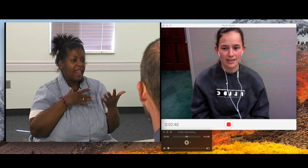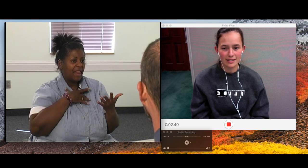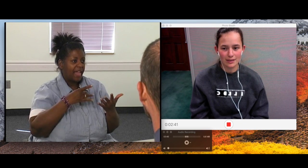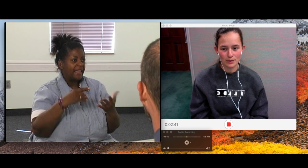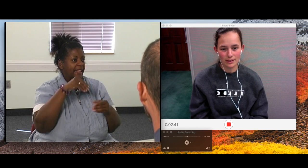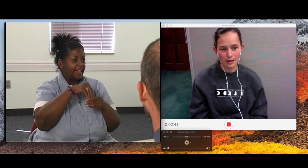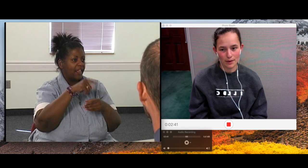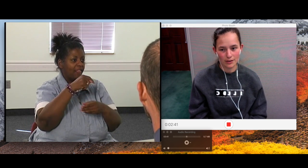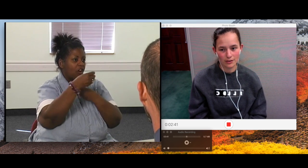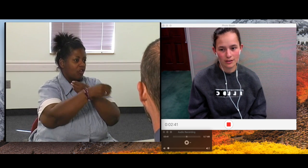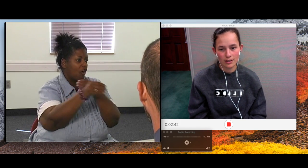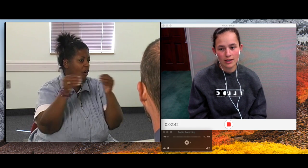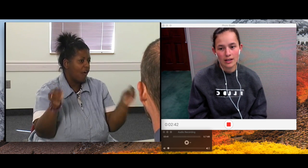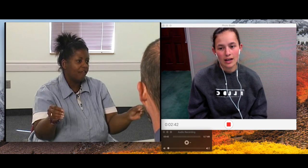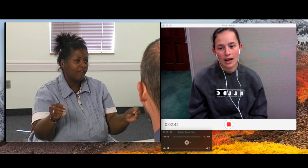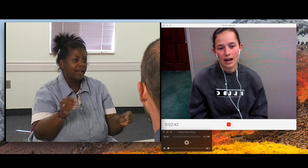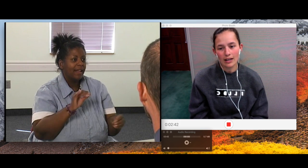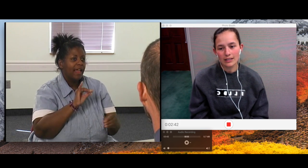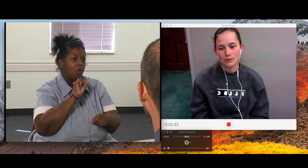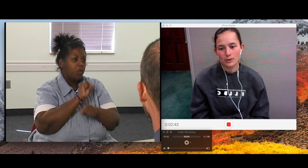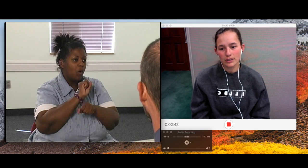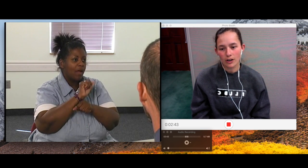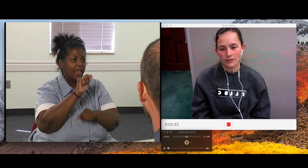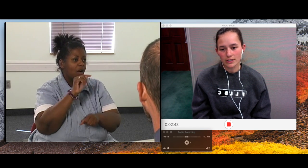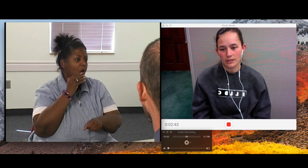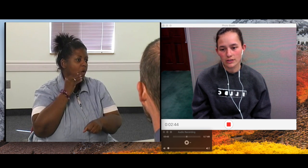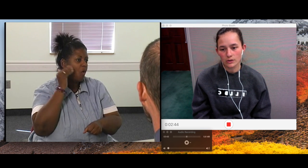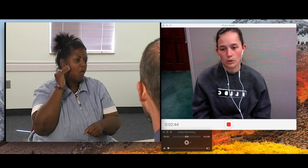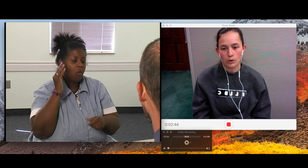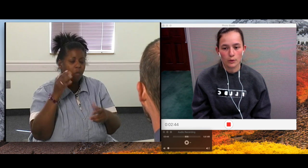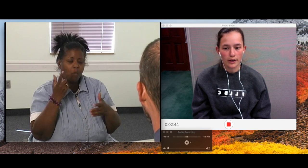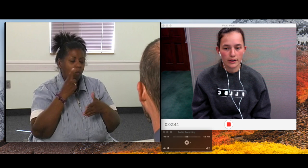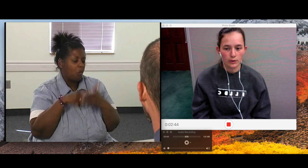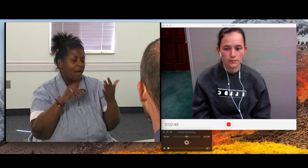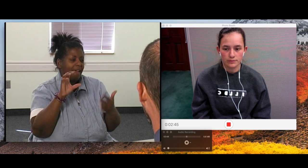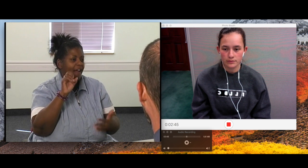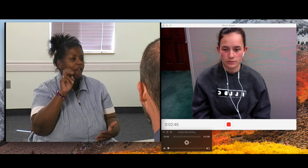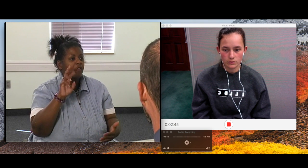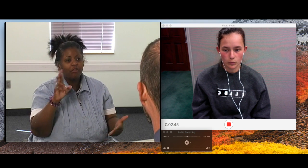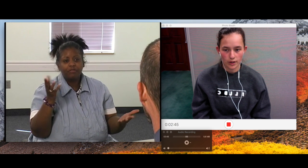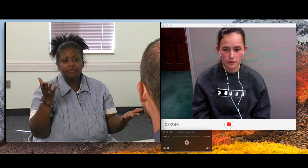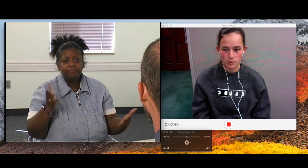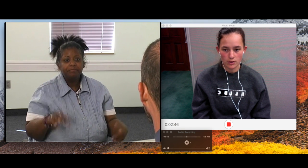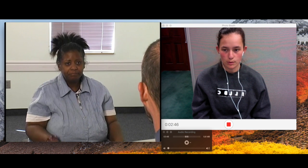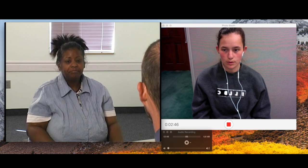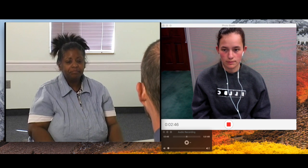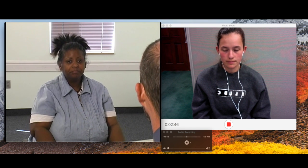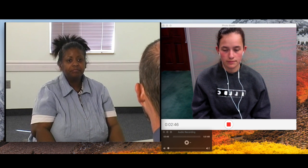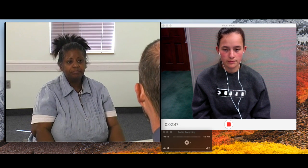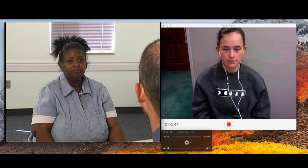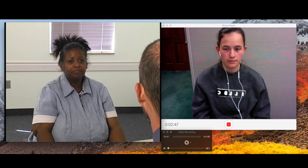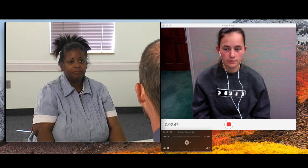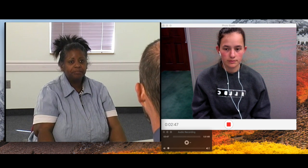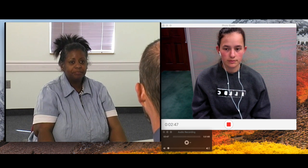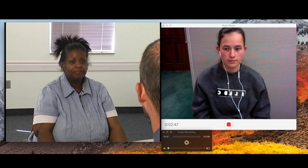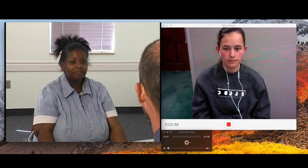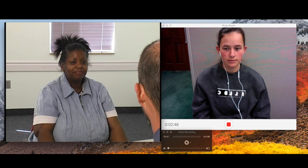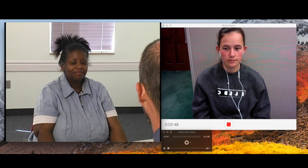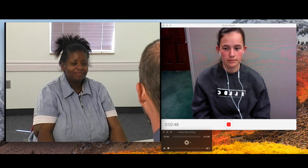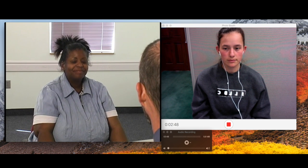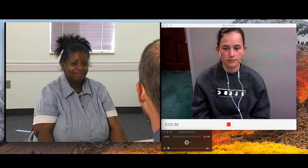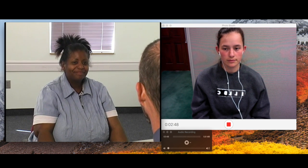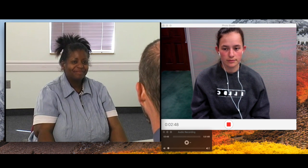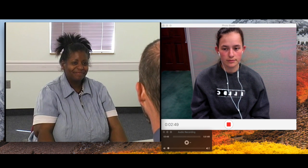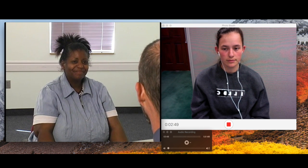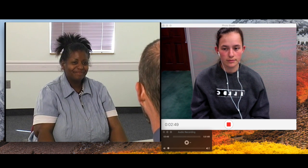Yes, anything within that manner. I like to work in the office or work at home, whatever's possible.